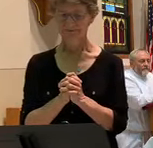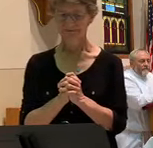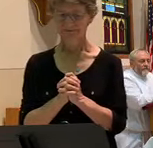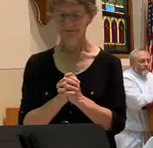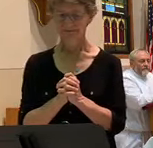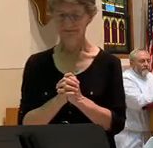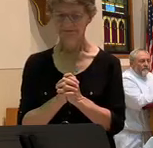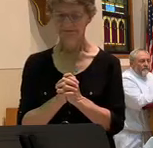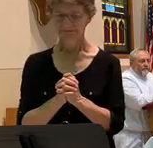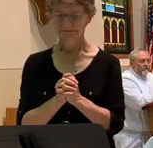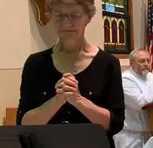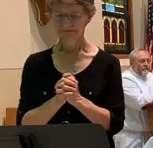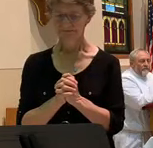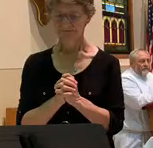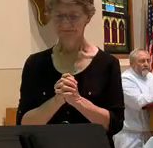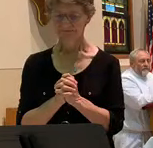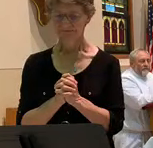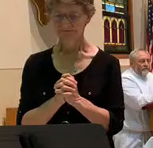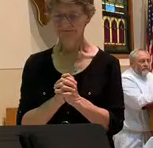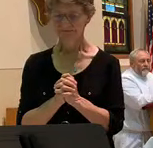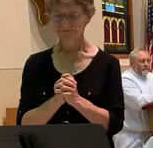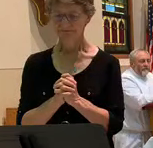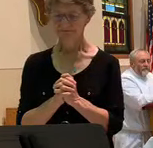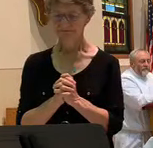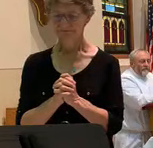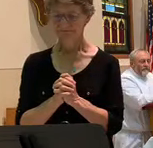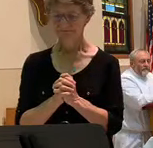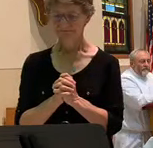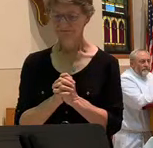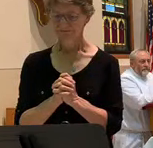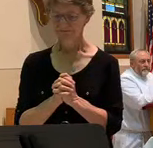Body of Christ, can you save for eternal life?